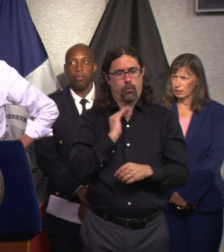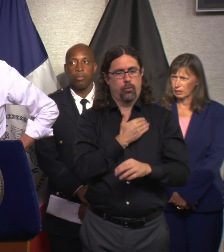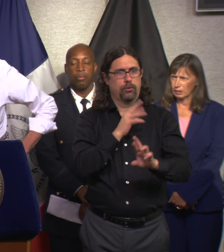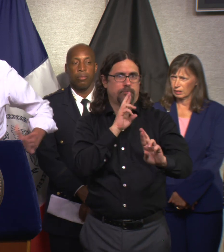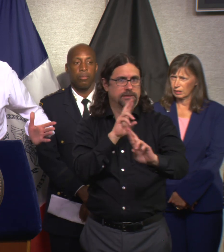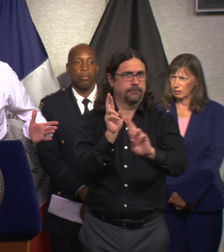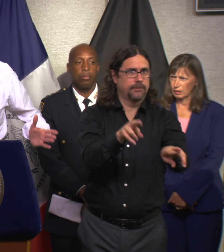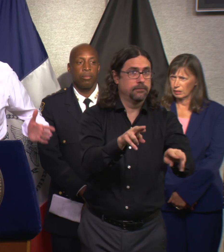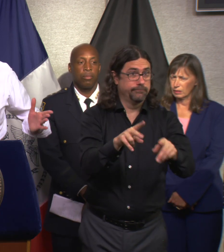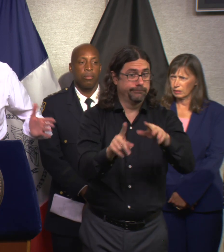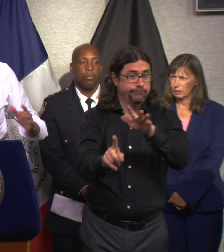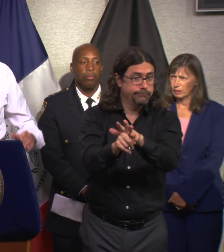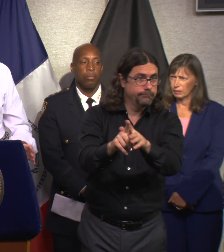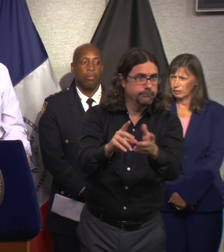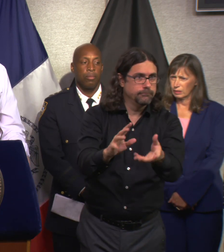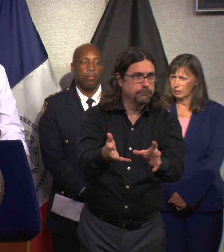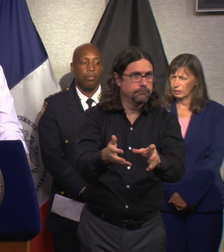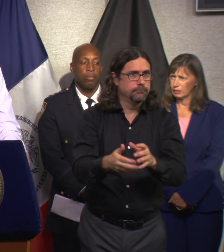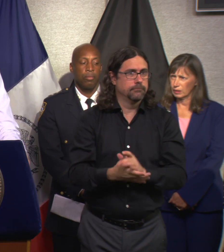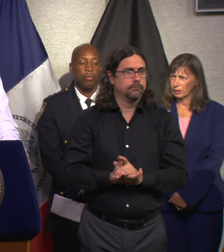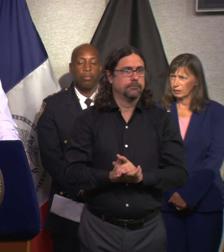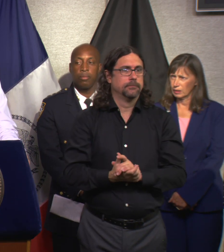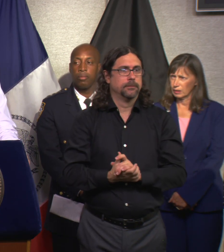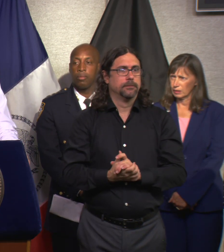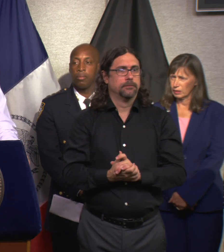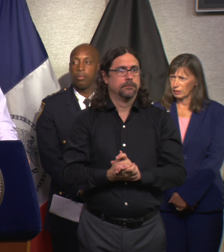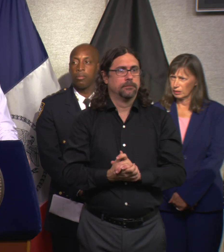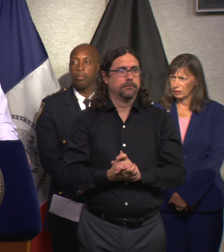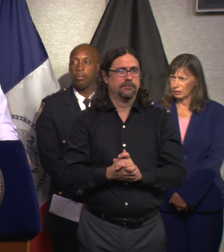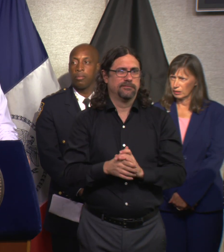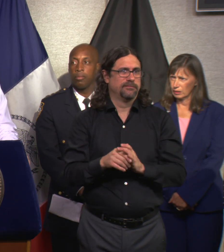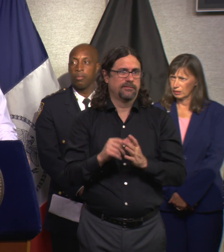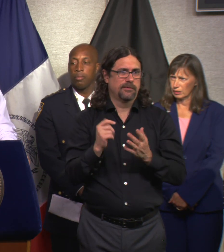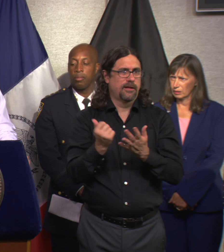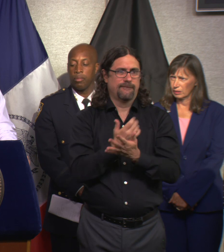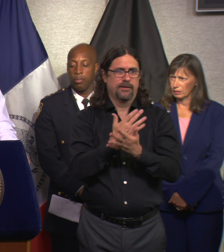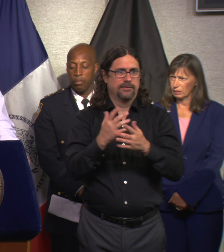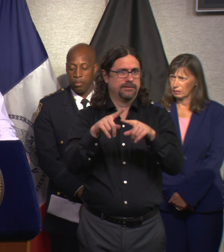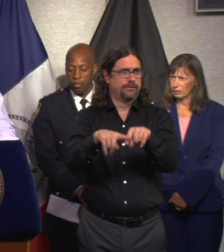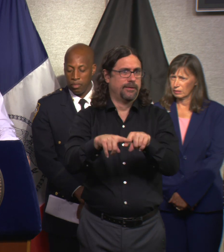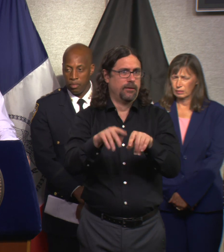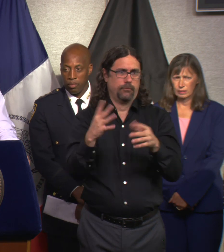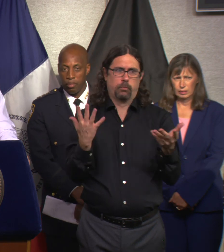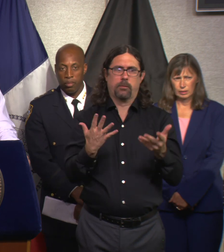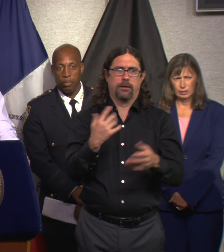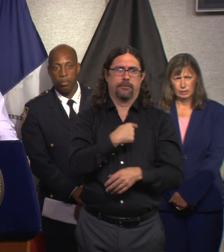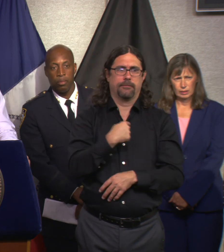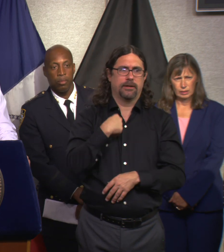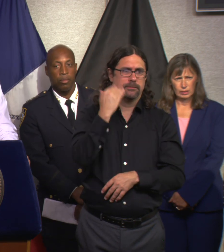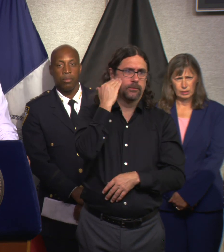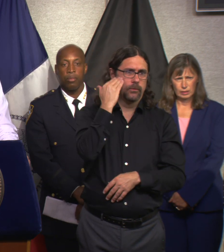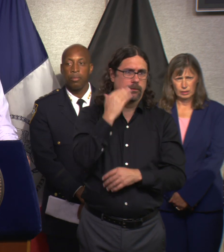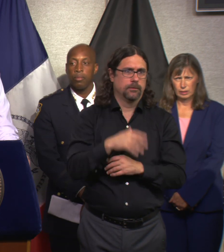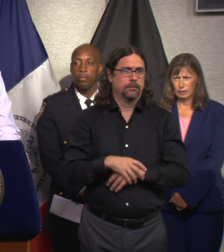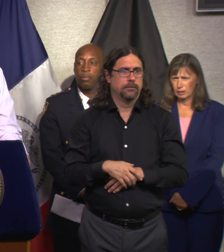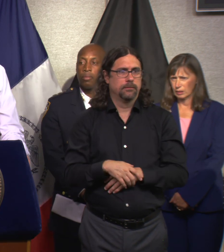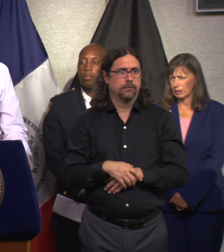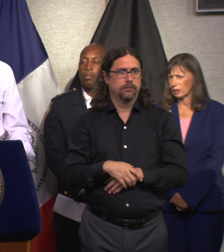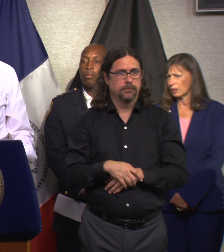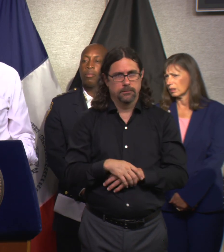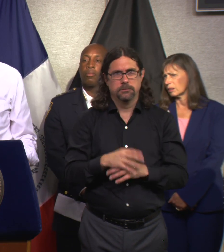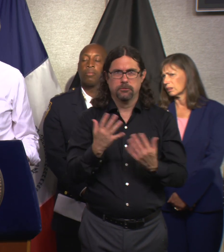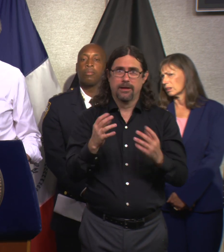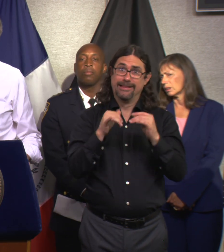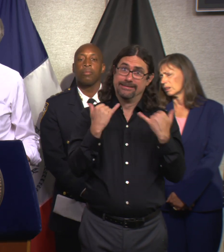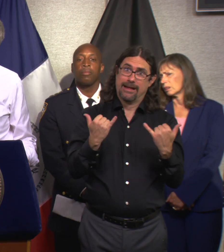act accordingly. So it's all depends on what we know. Here we have a clear indication that something's coming. Who has not gone? Yeah. Following